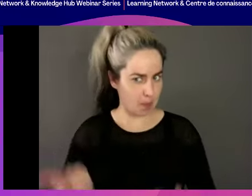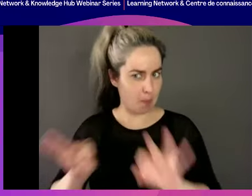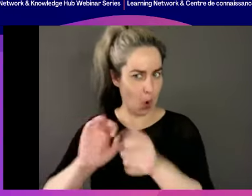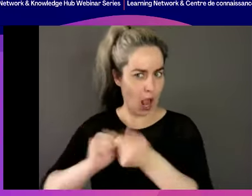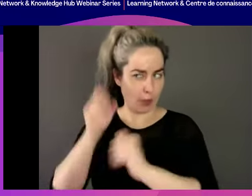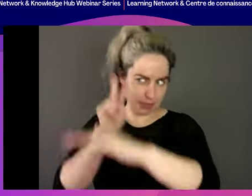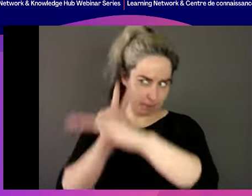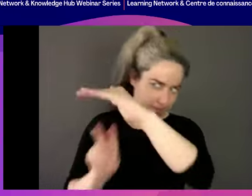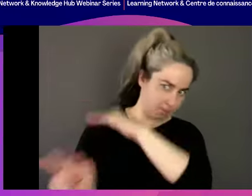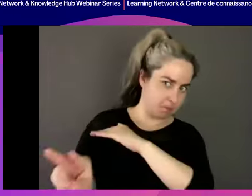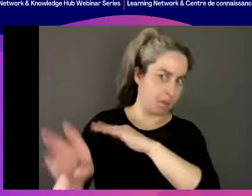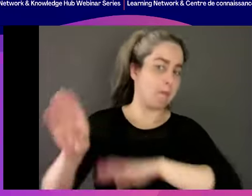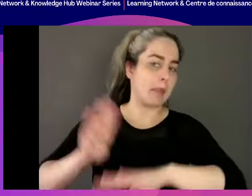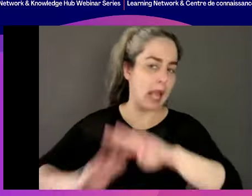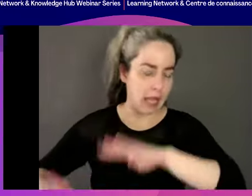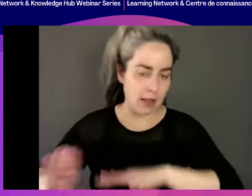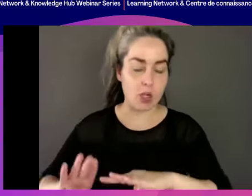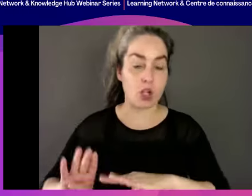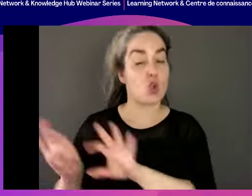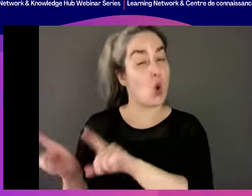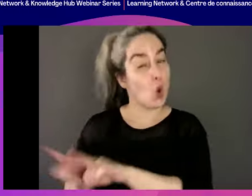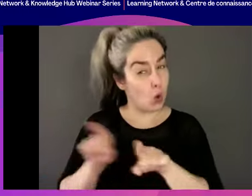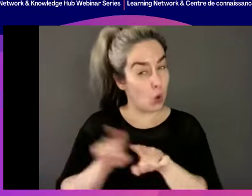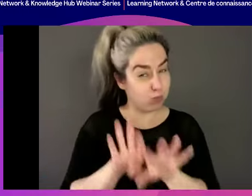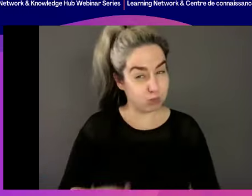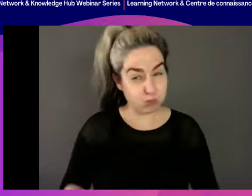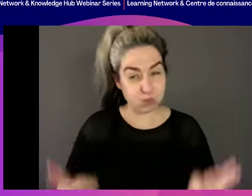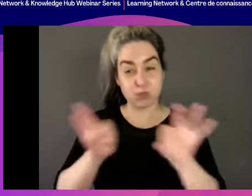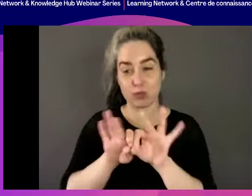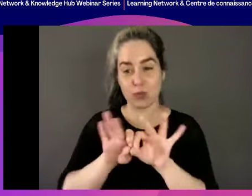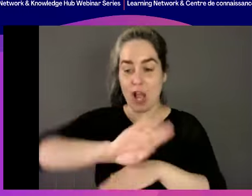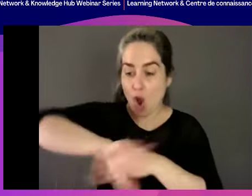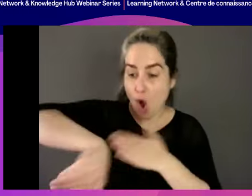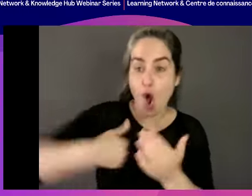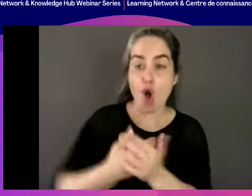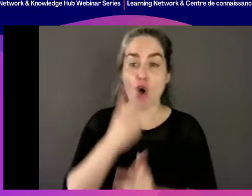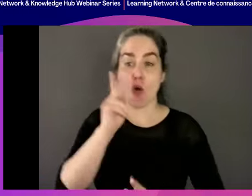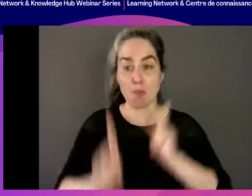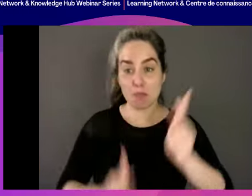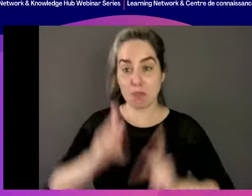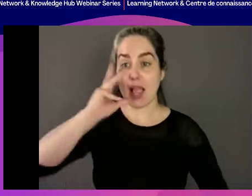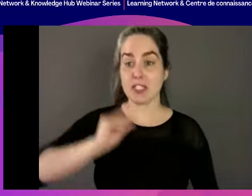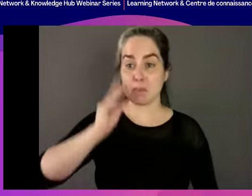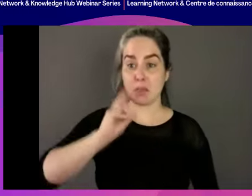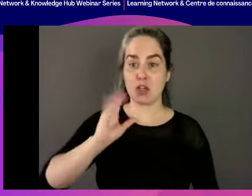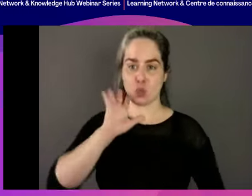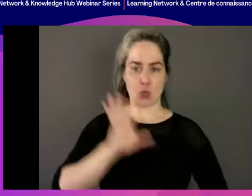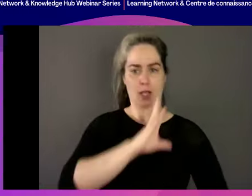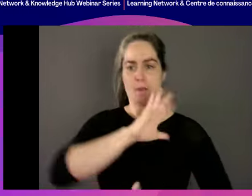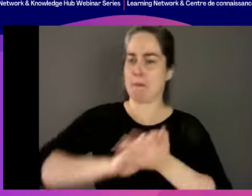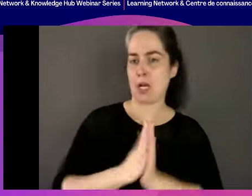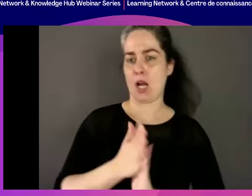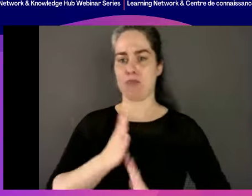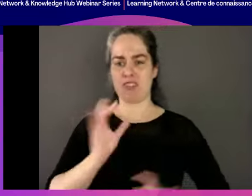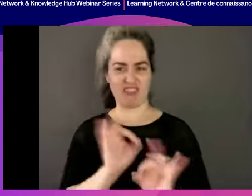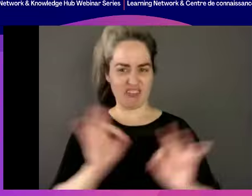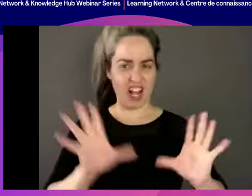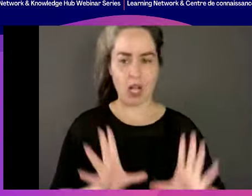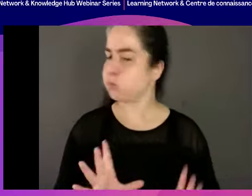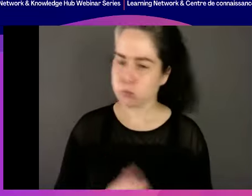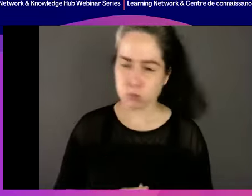offending behaviors, it's really important to note that not all who encounter adversity engage in violent or criminal behavior,